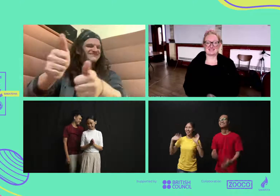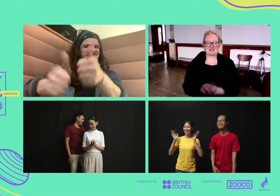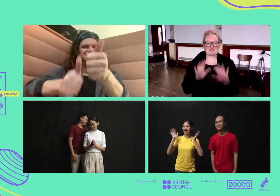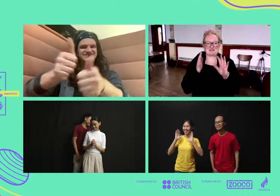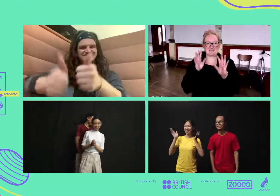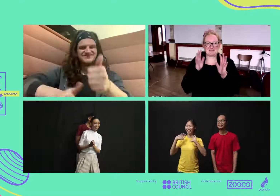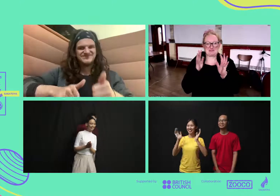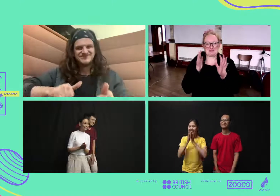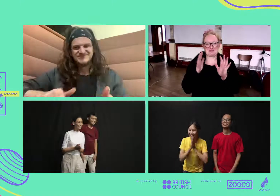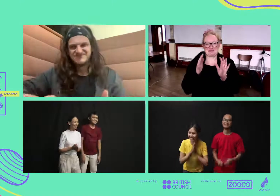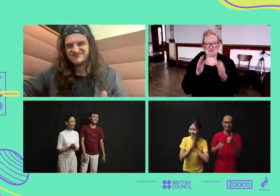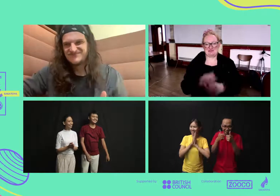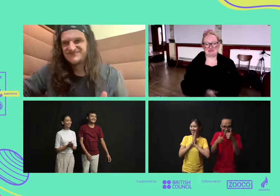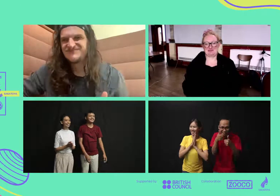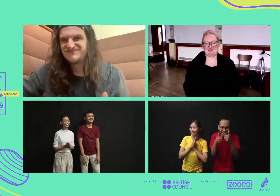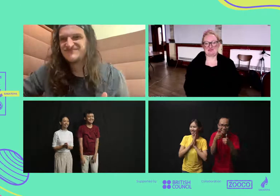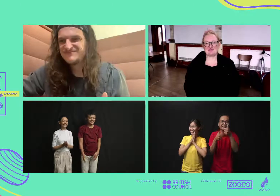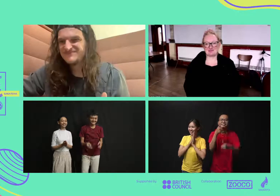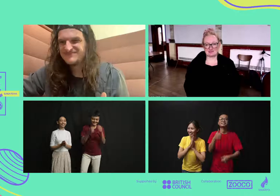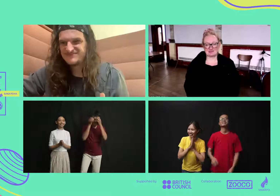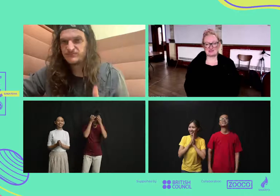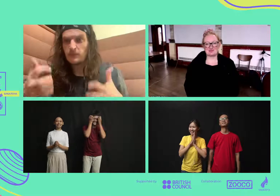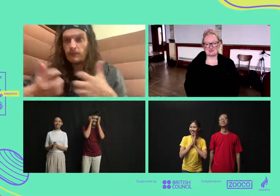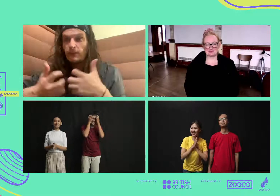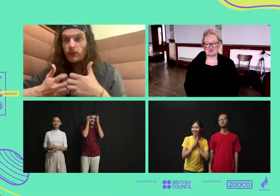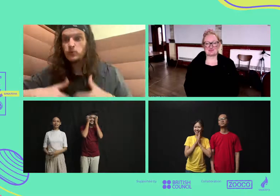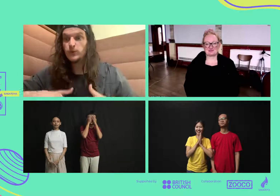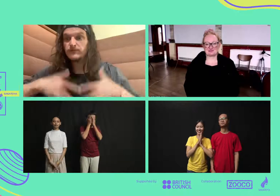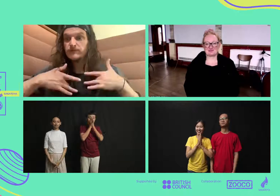Oh, brilliant. Well done. Really, really good.